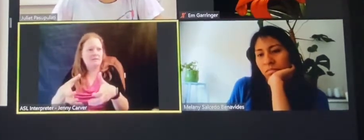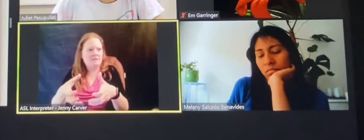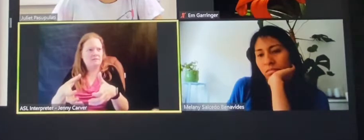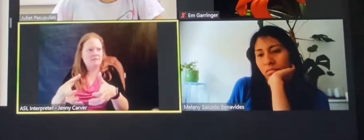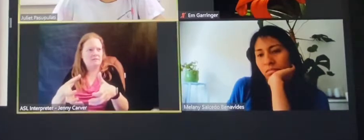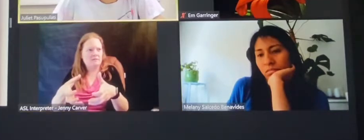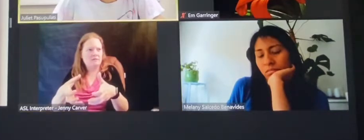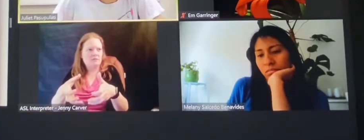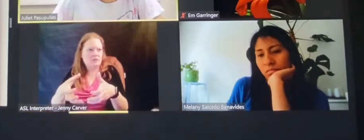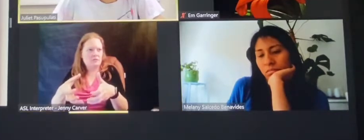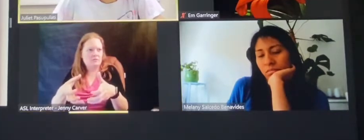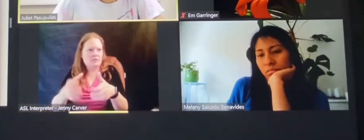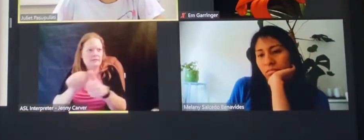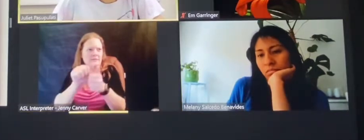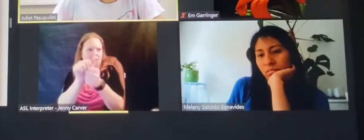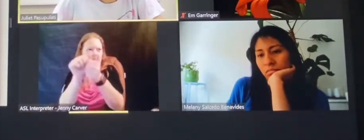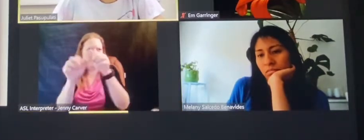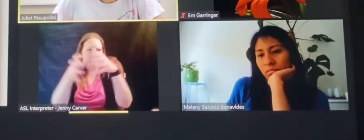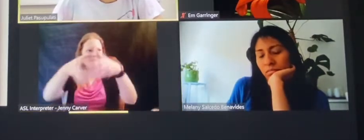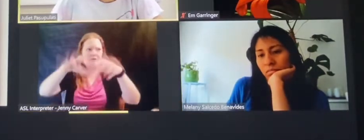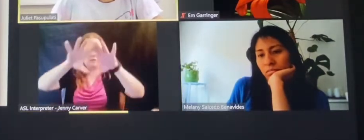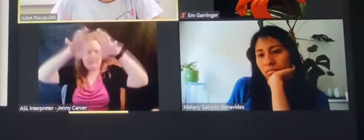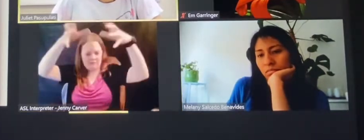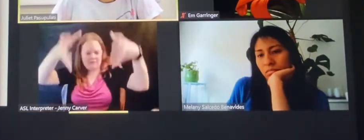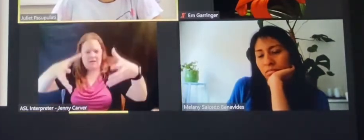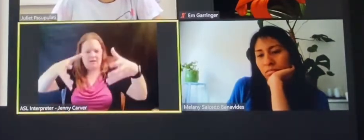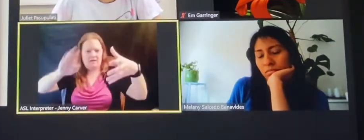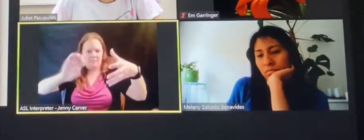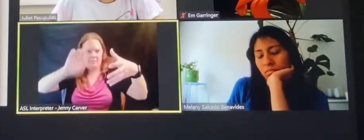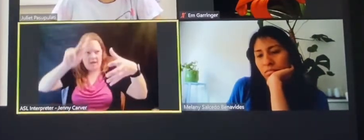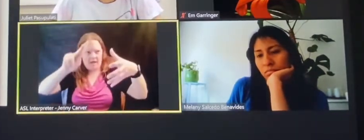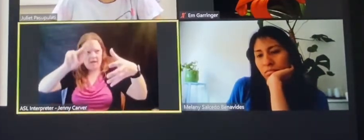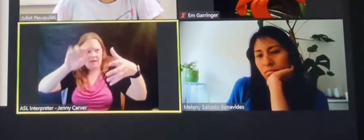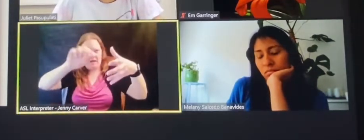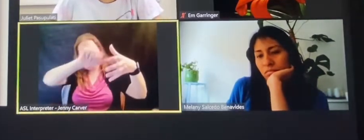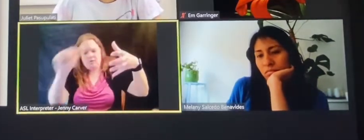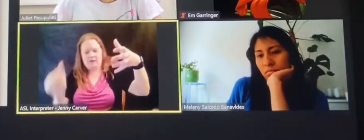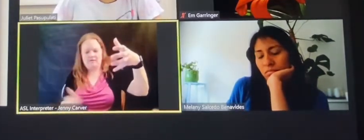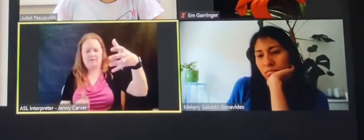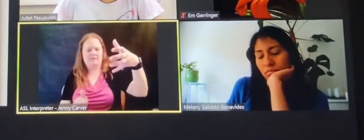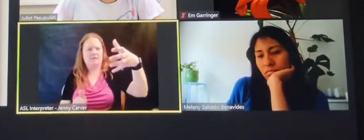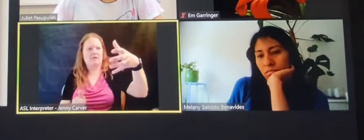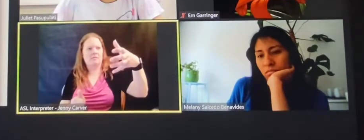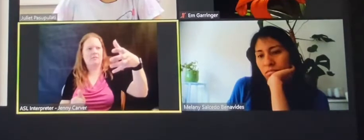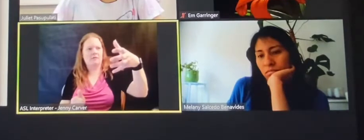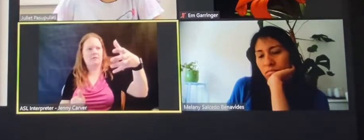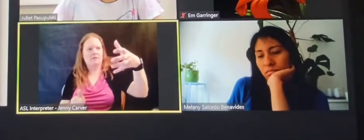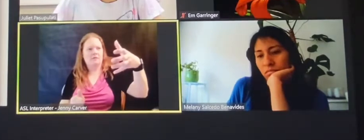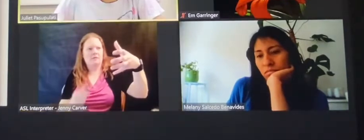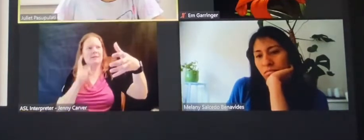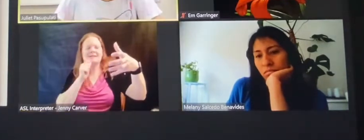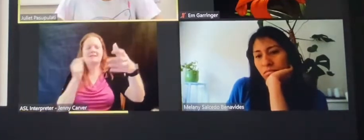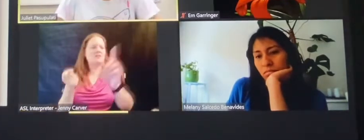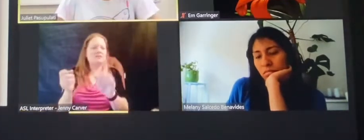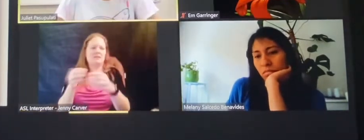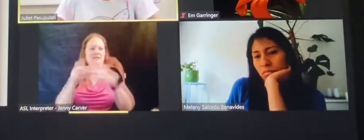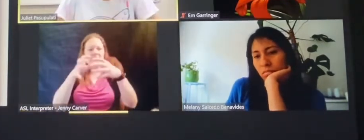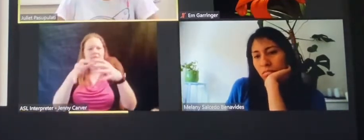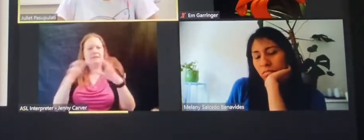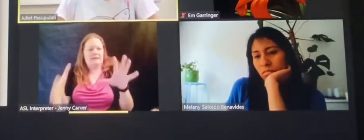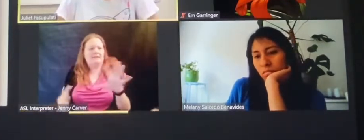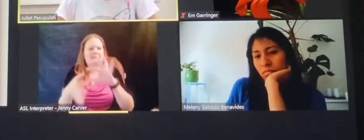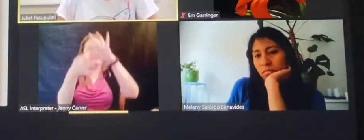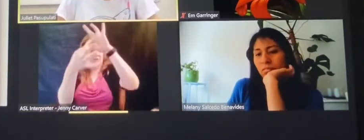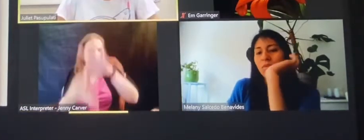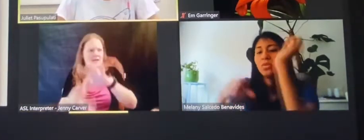subset group, like something that like you have the main bank and then you have like a sub. Yeah. Because it's not really